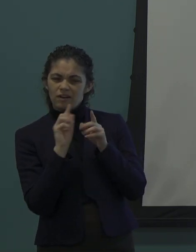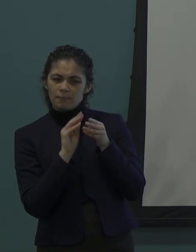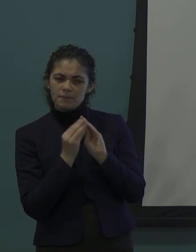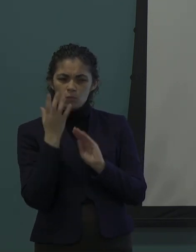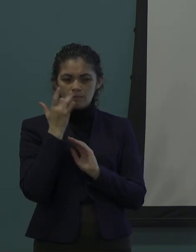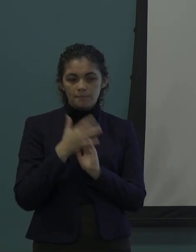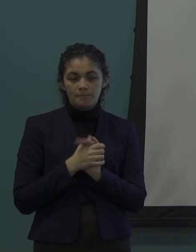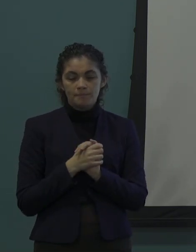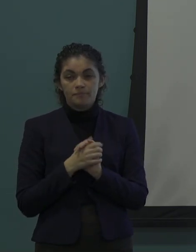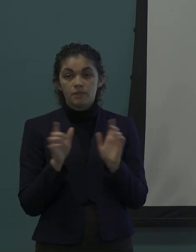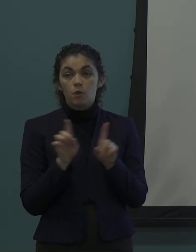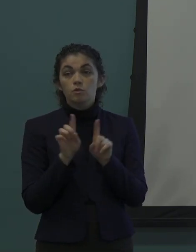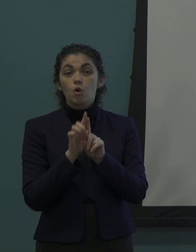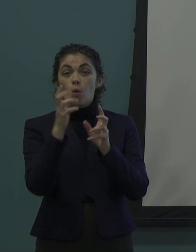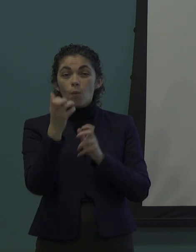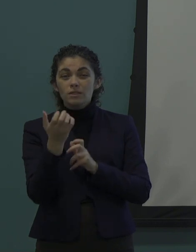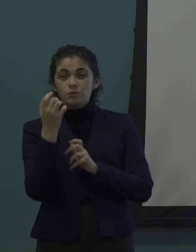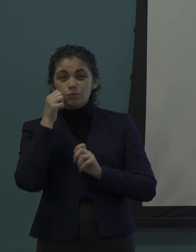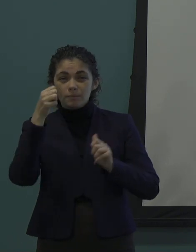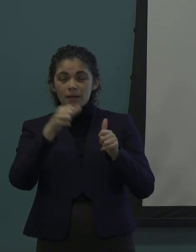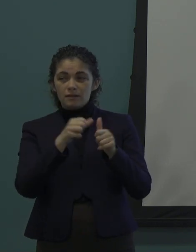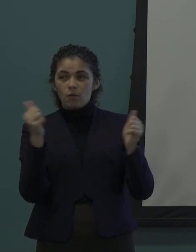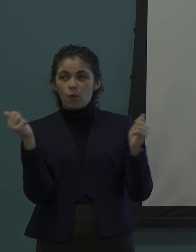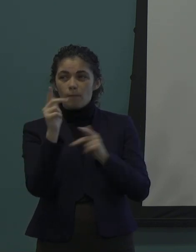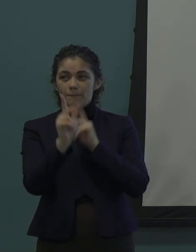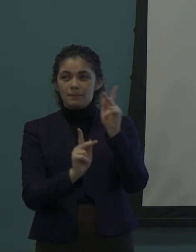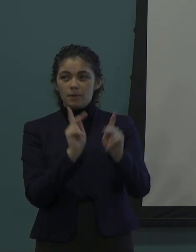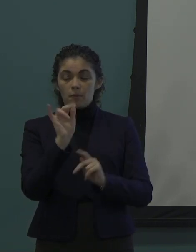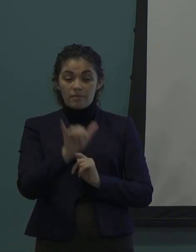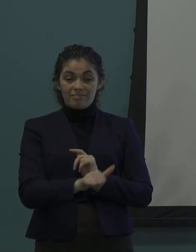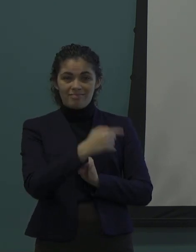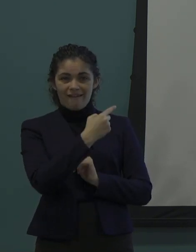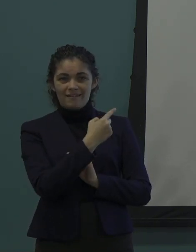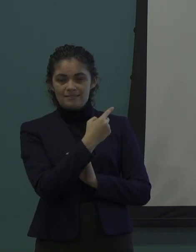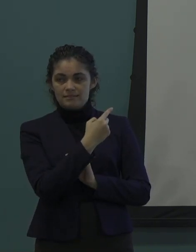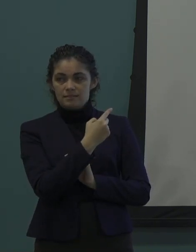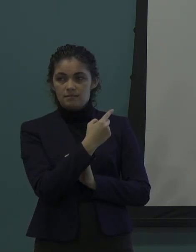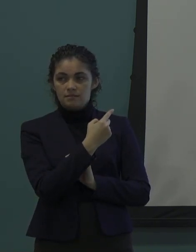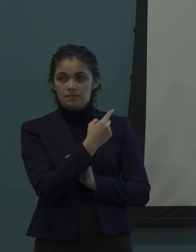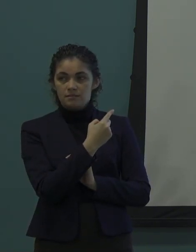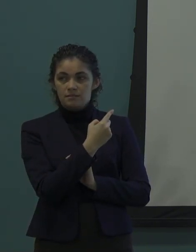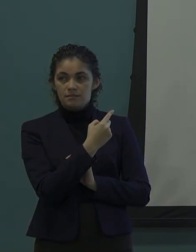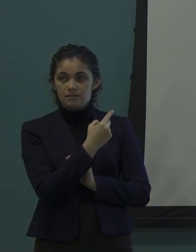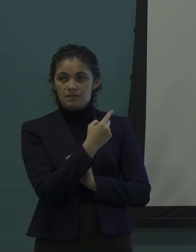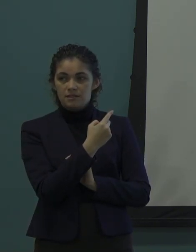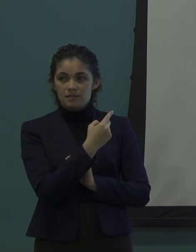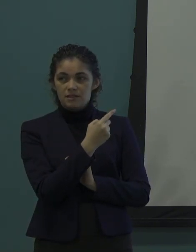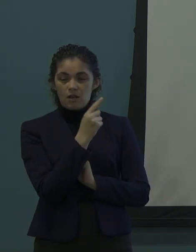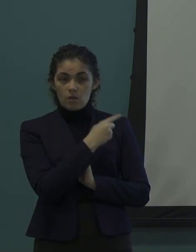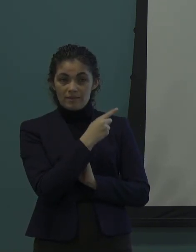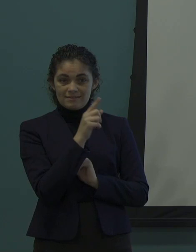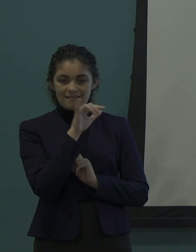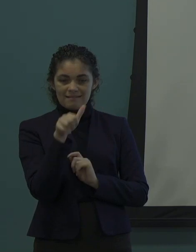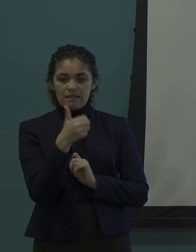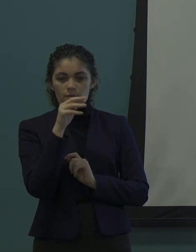numbers. Also, I want to again remind everyone that this map, or the map coming up in this epi curve,